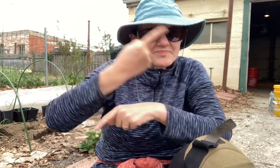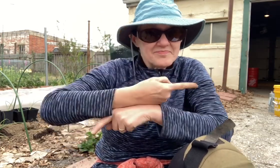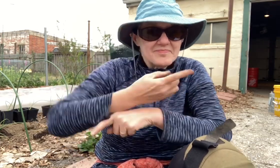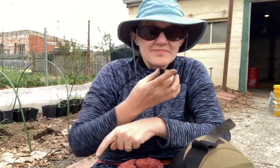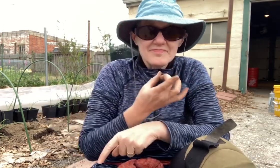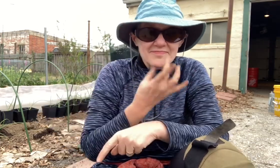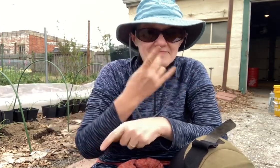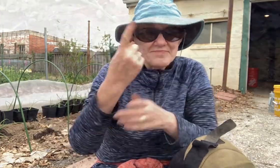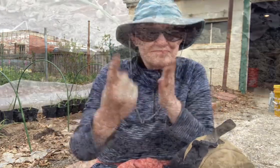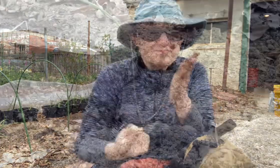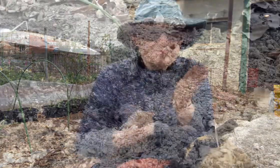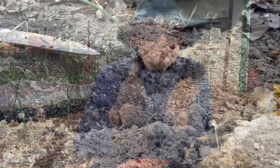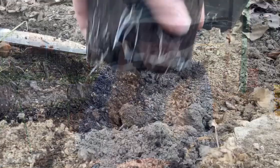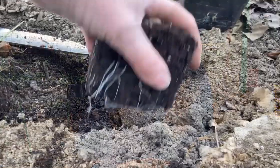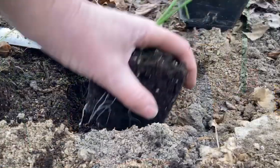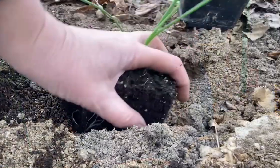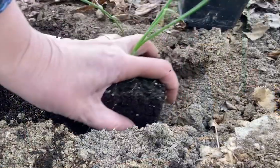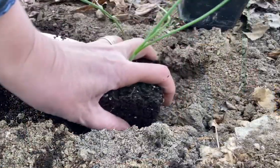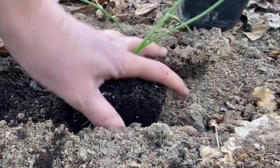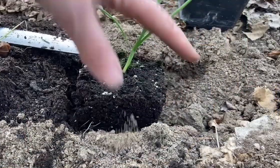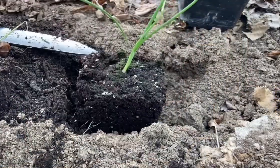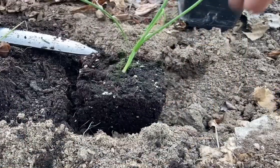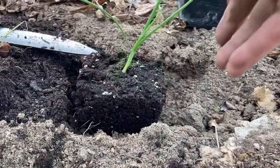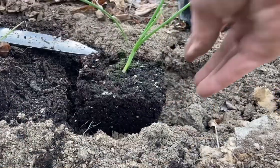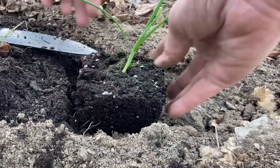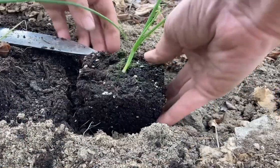hit the right number hours of daylight.